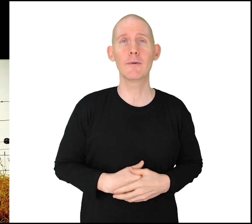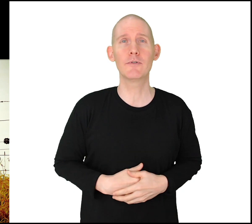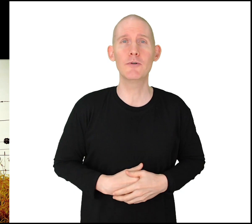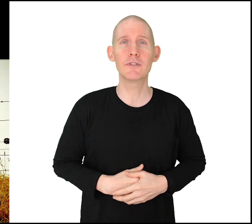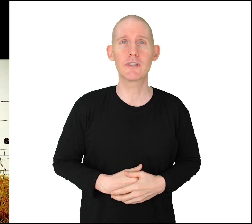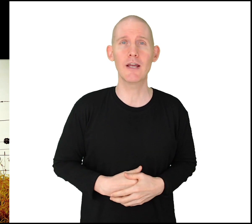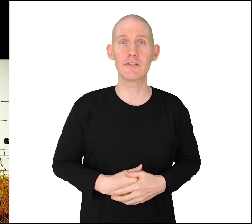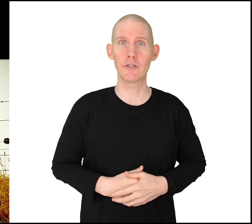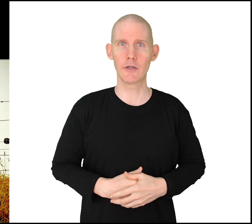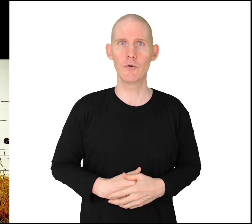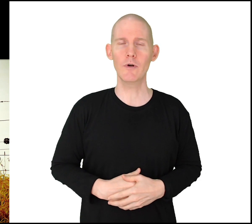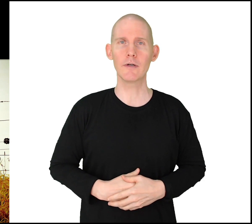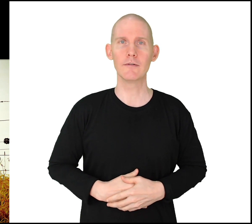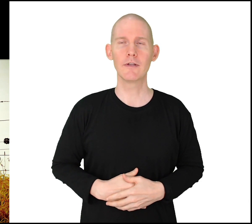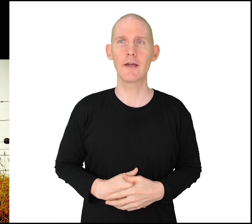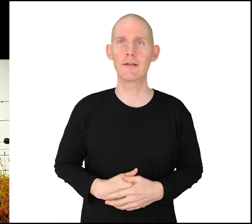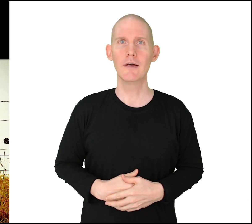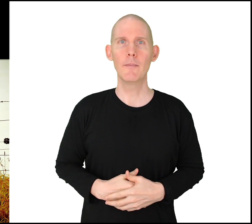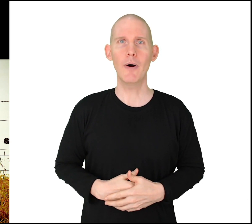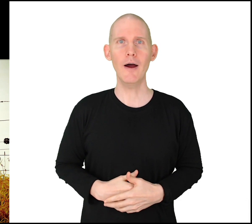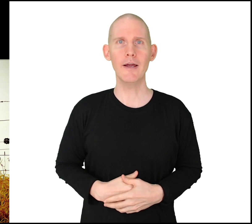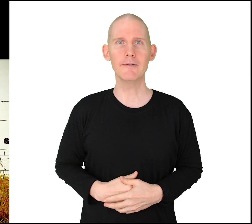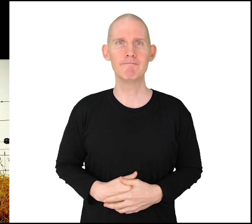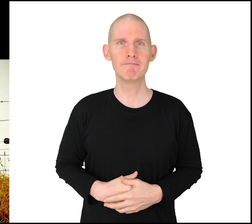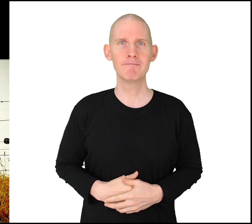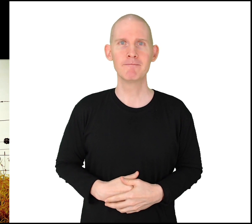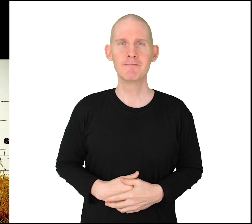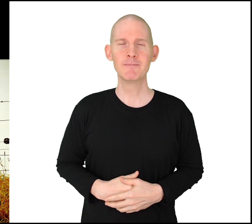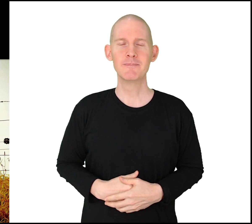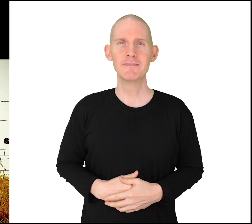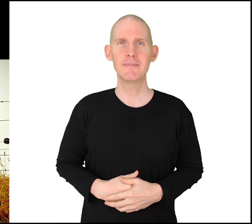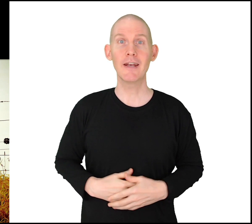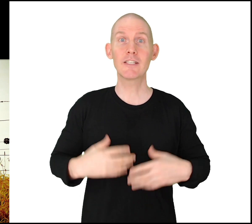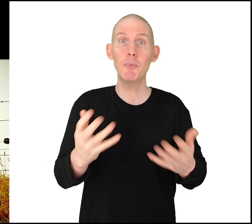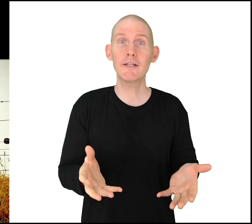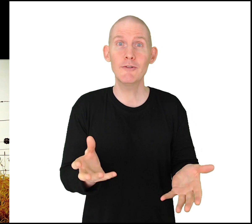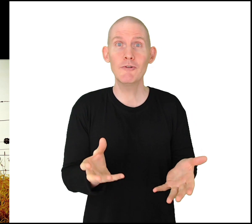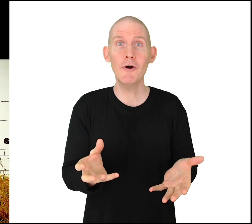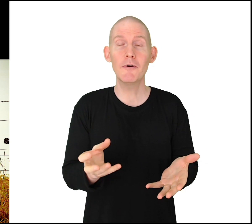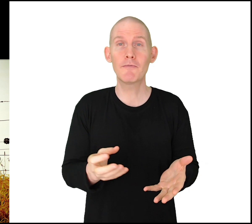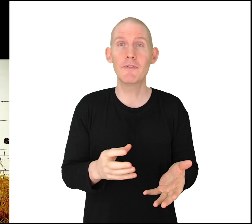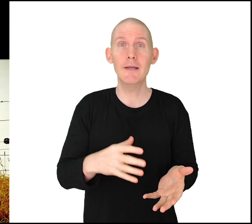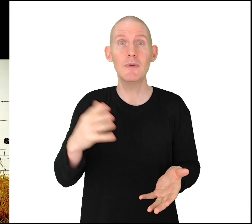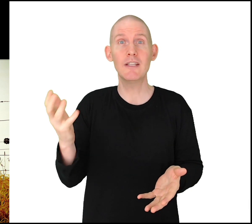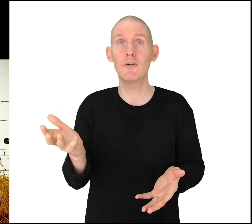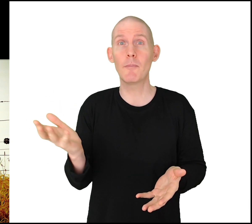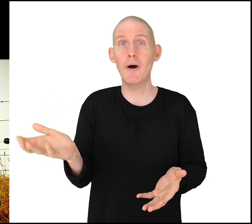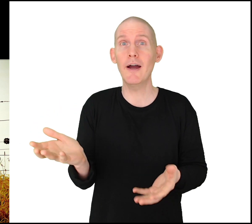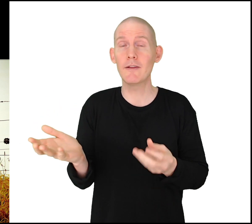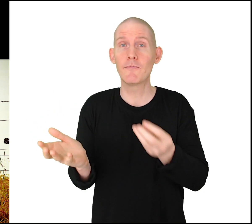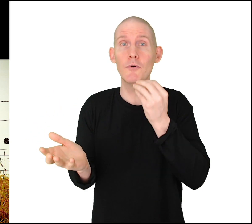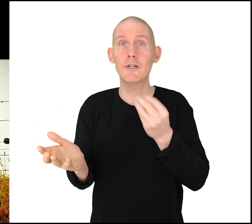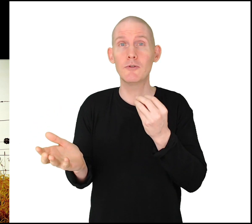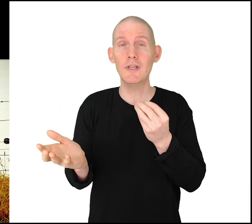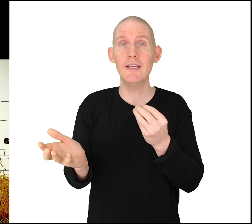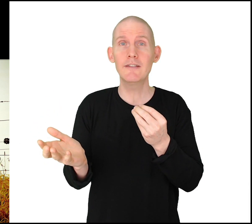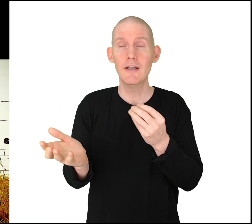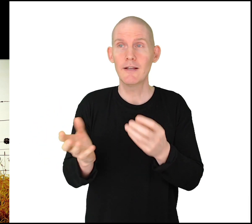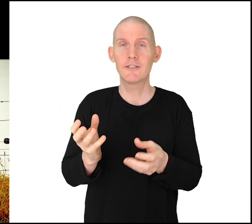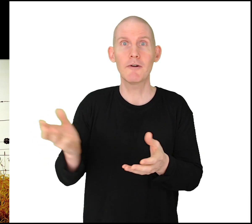you and say a single word, like pie. And expect you to know if they mean, pie, the food that you eat, cherry